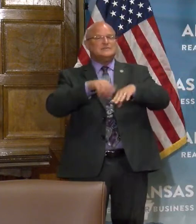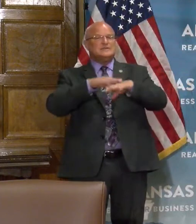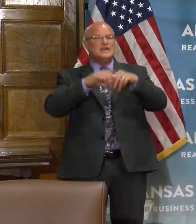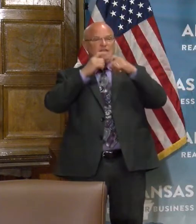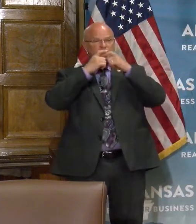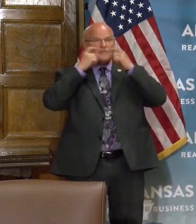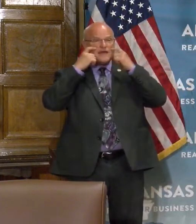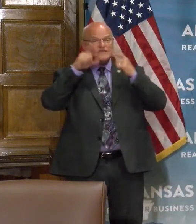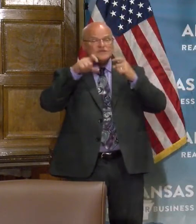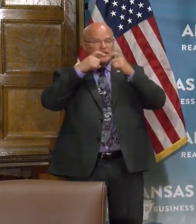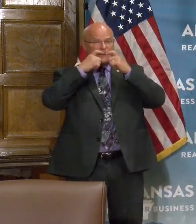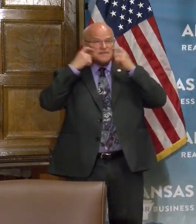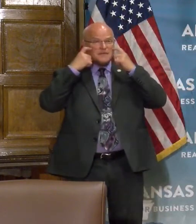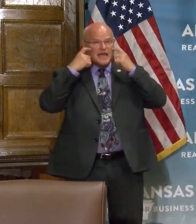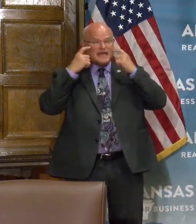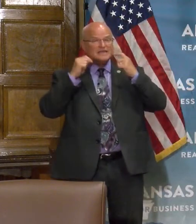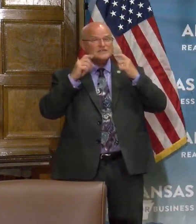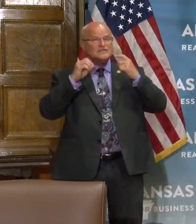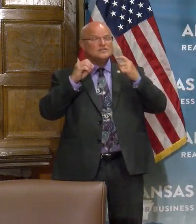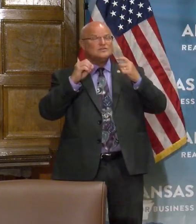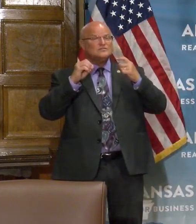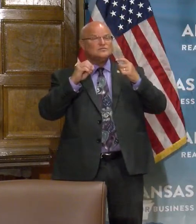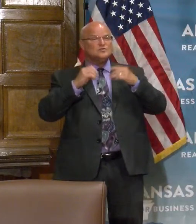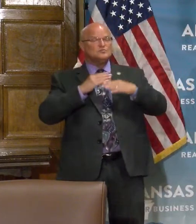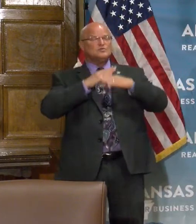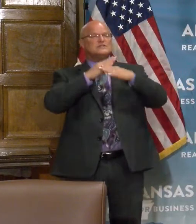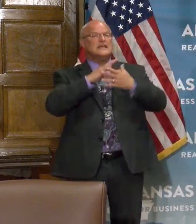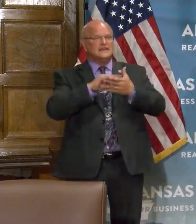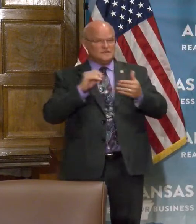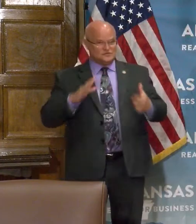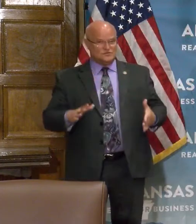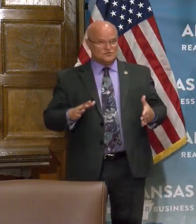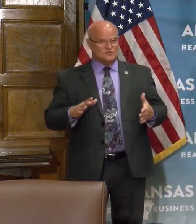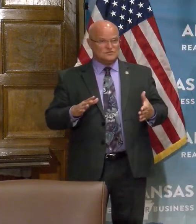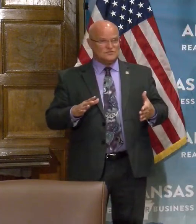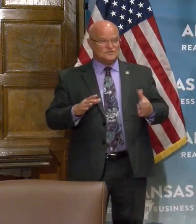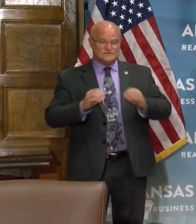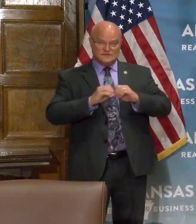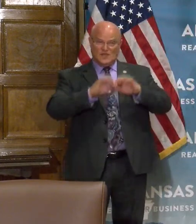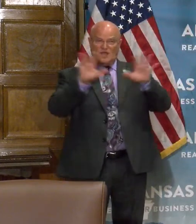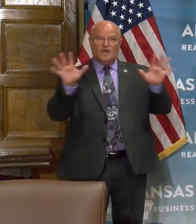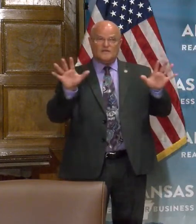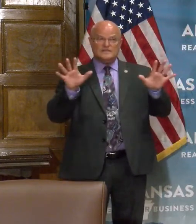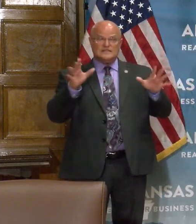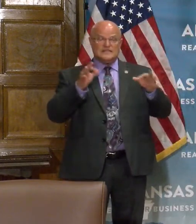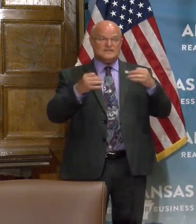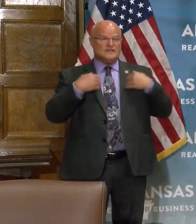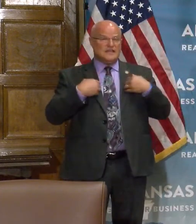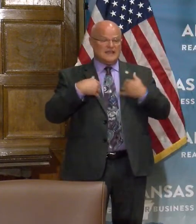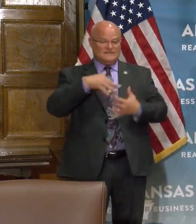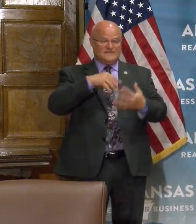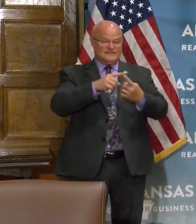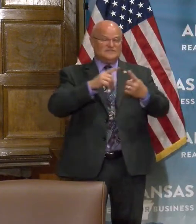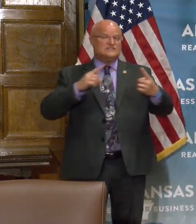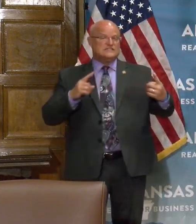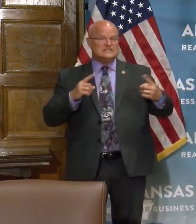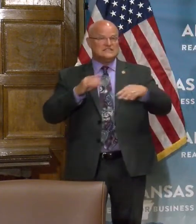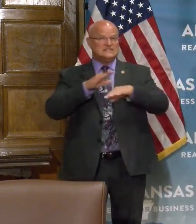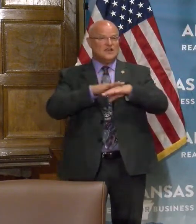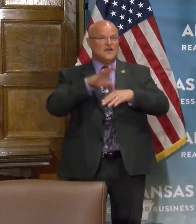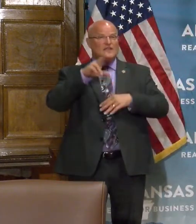mask or need the masks to protect those students. Obviously, if you can have physical